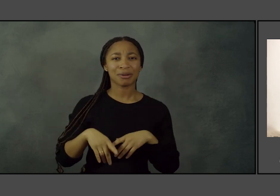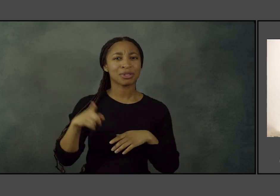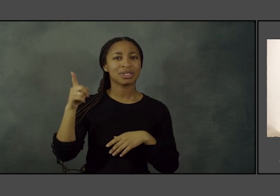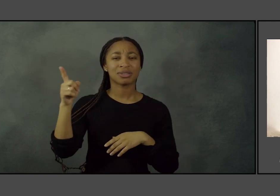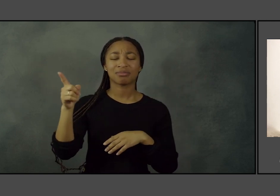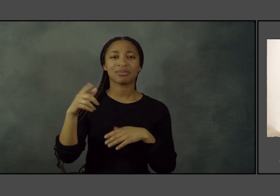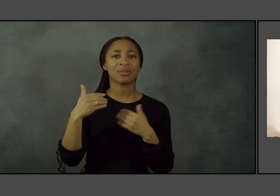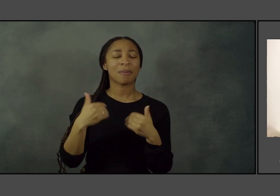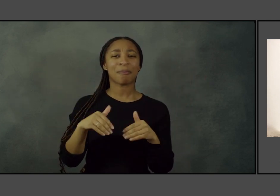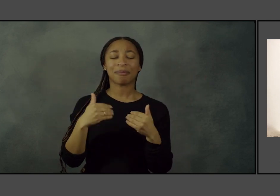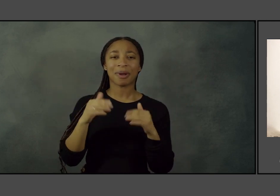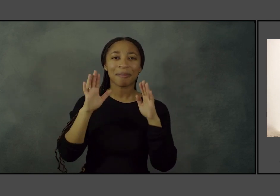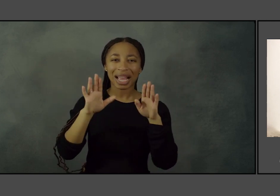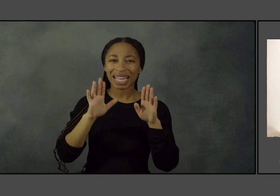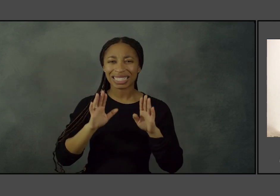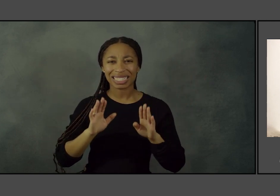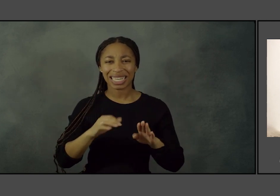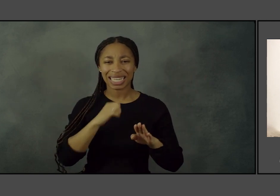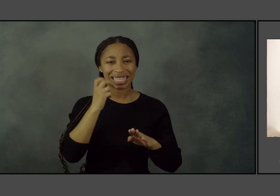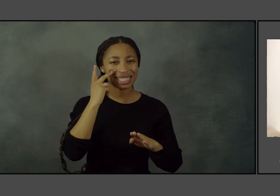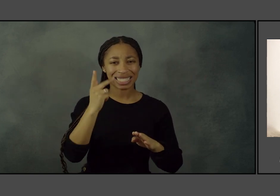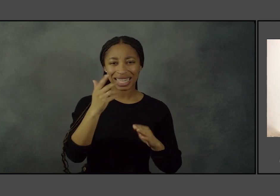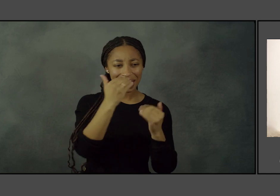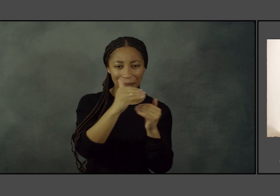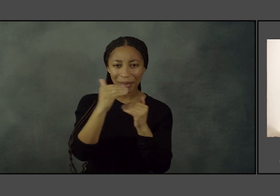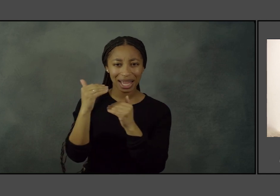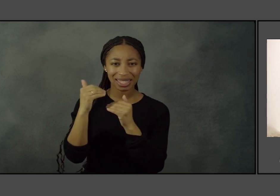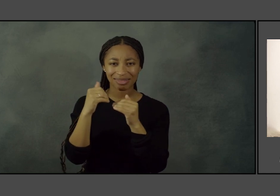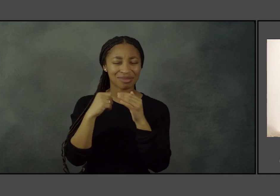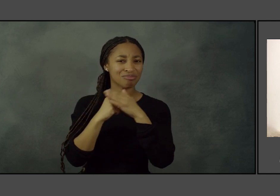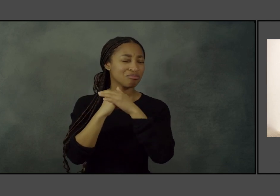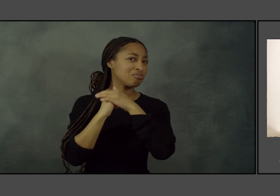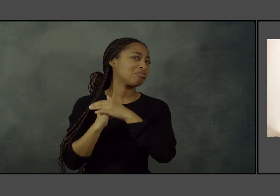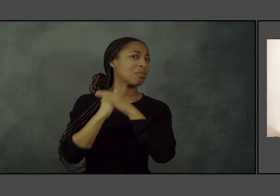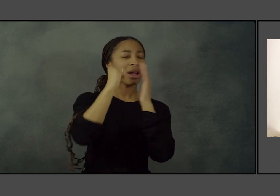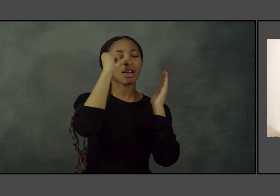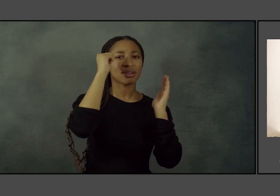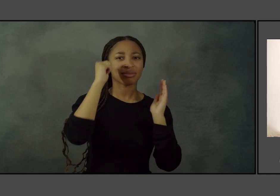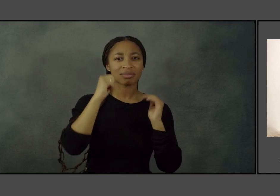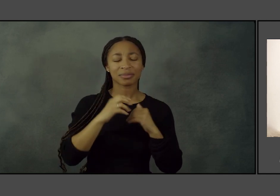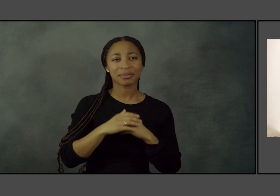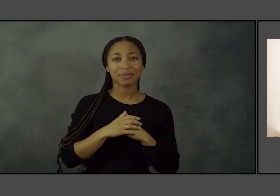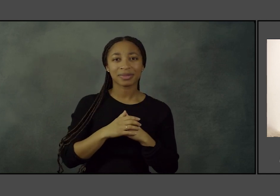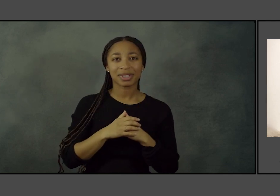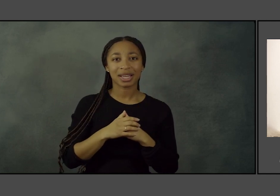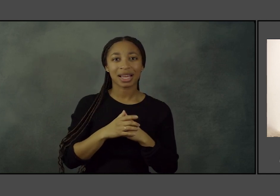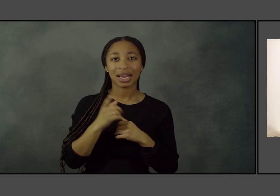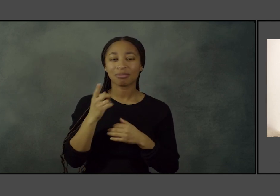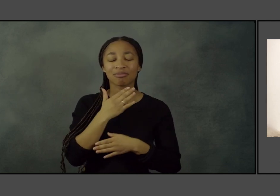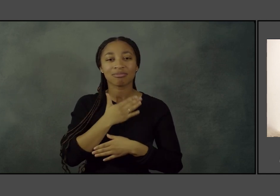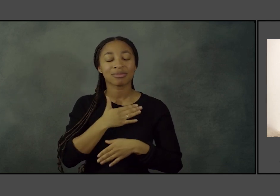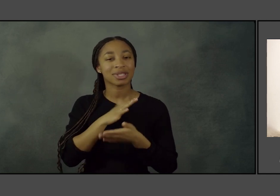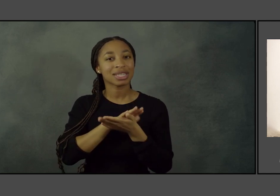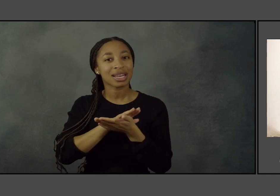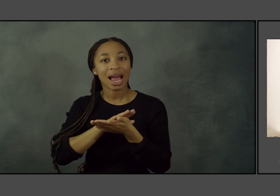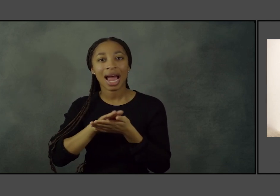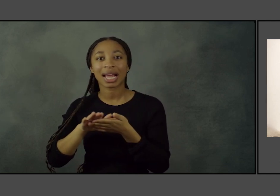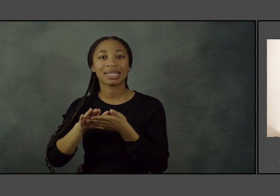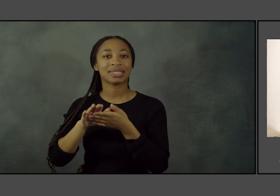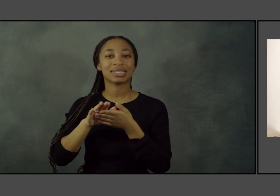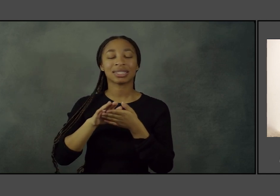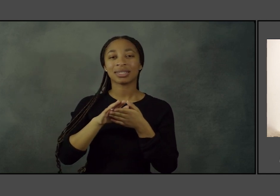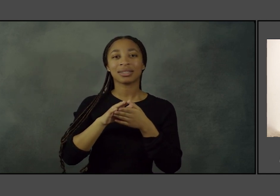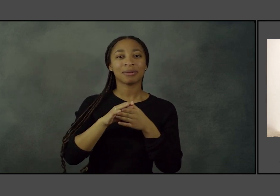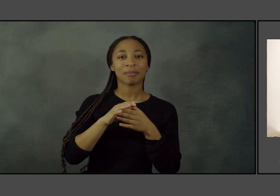see those boundaries at all. And one of the most generous composers and performers I know, always writing